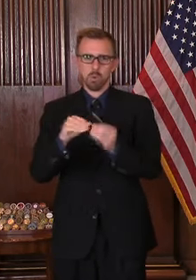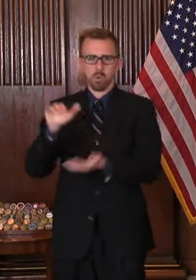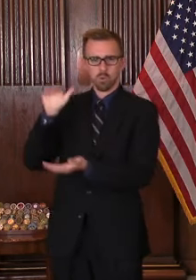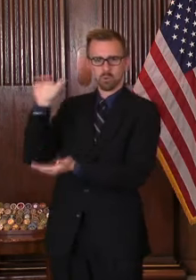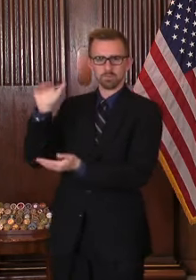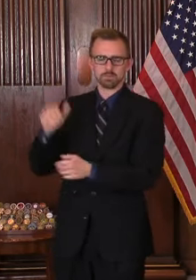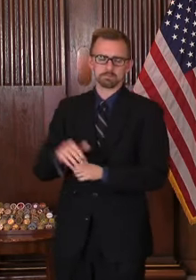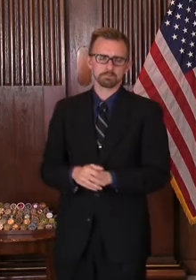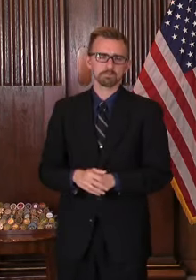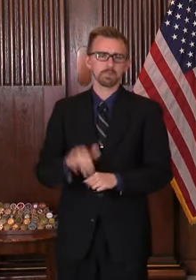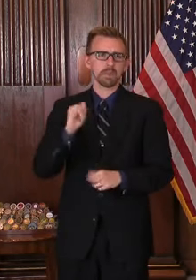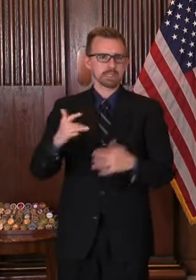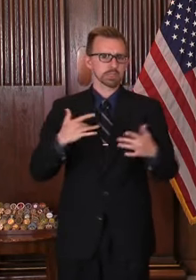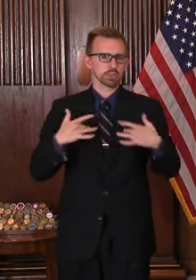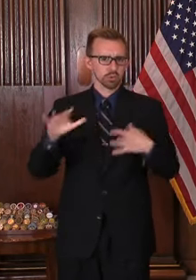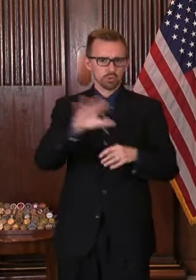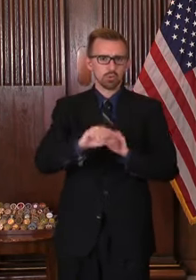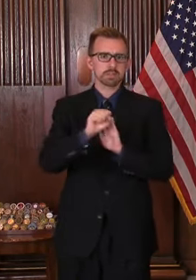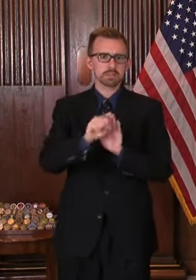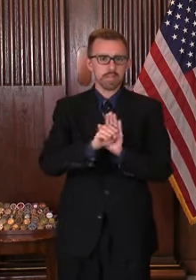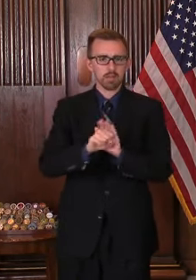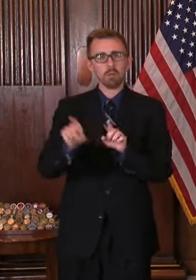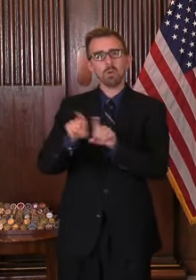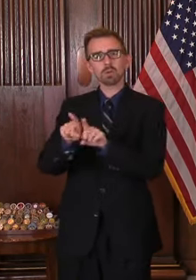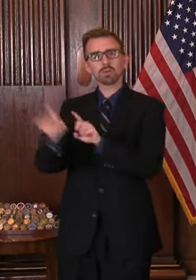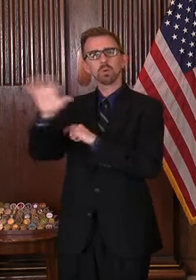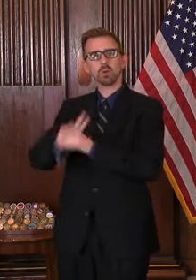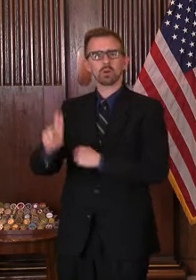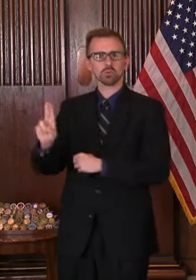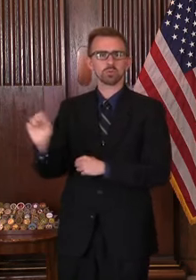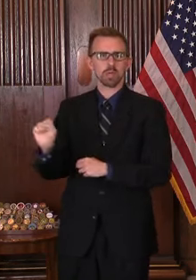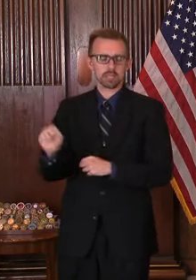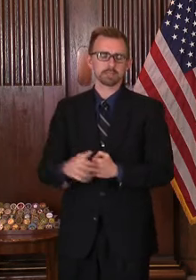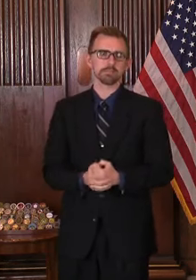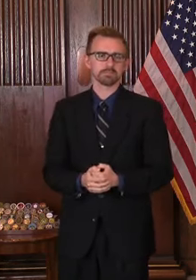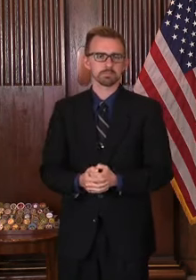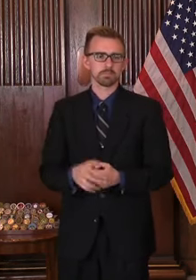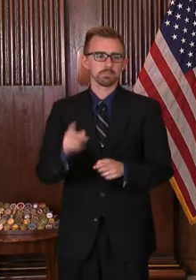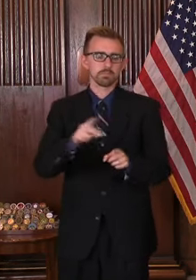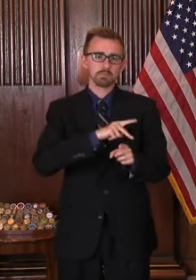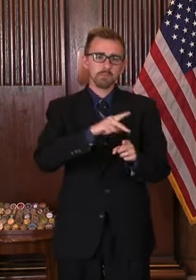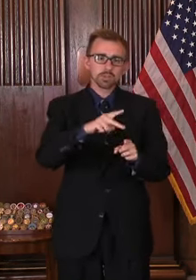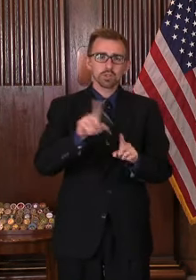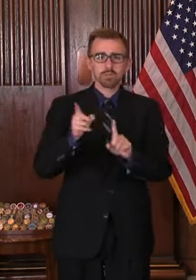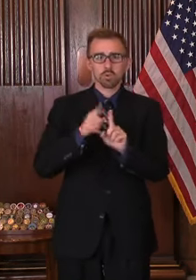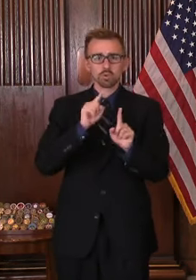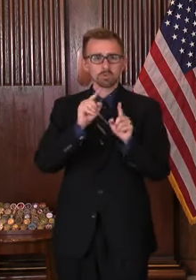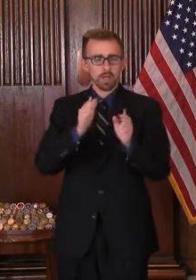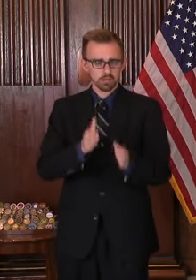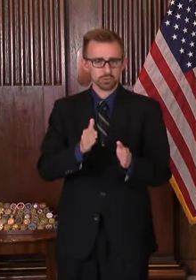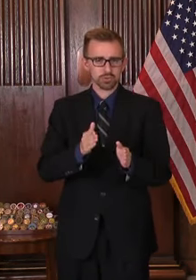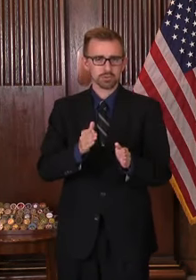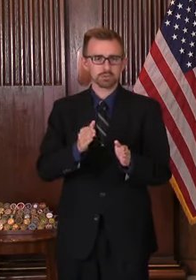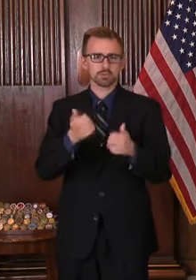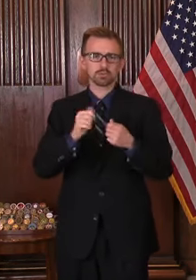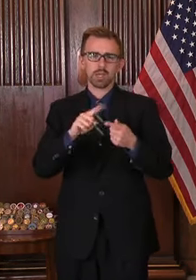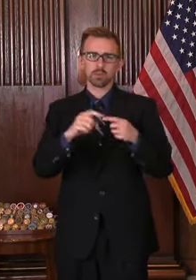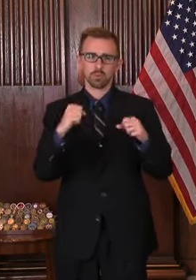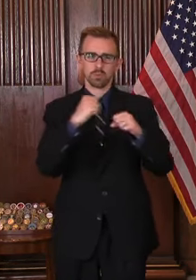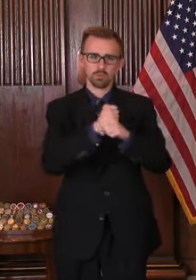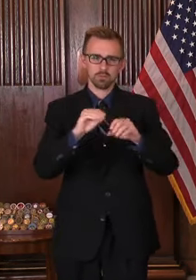in Missouri and nationwide as health professionals and first responders respond to